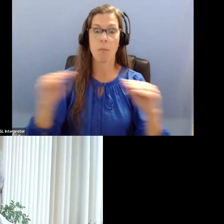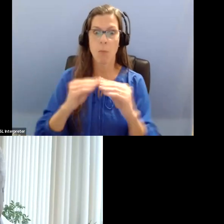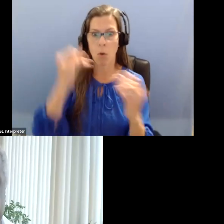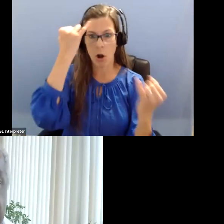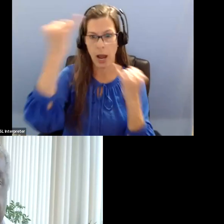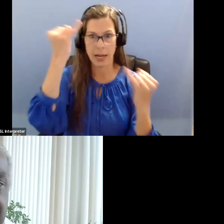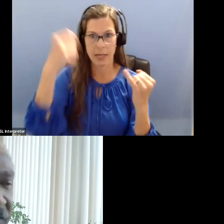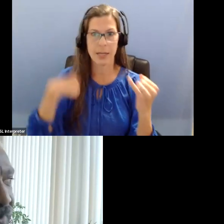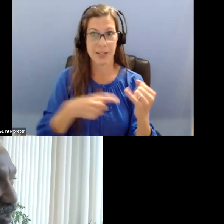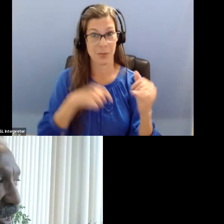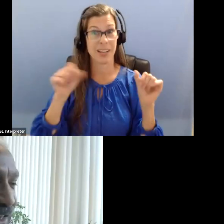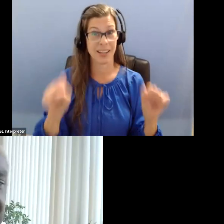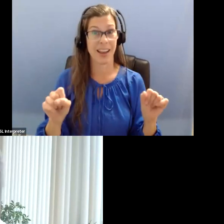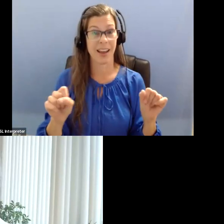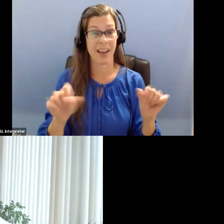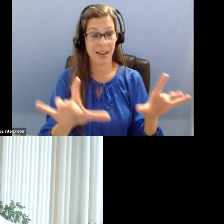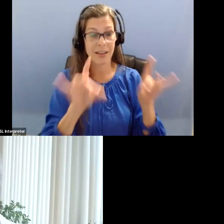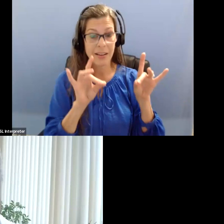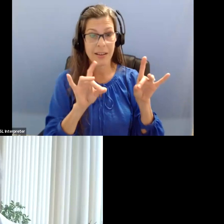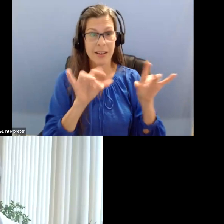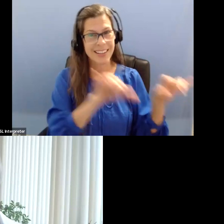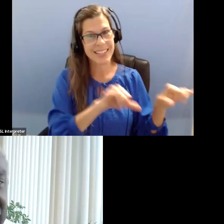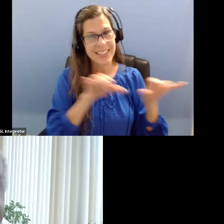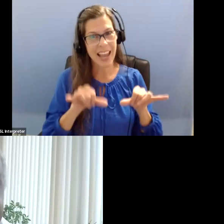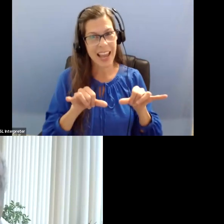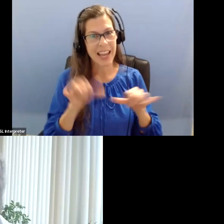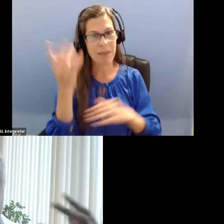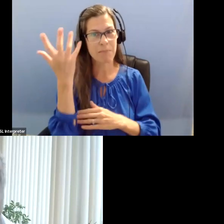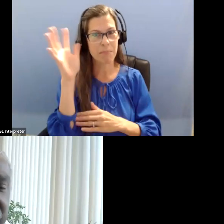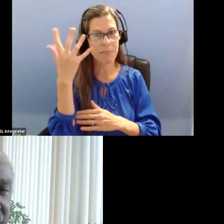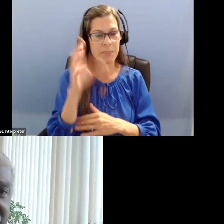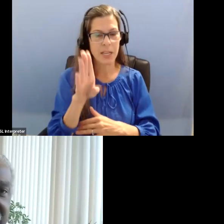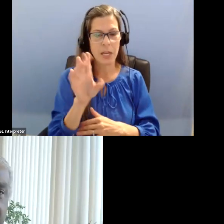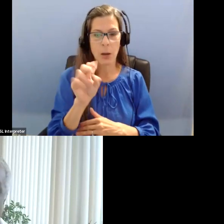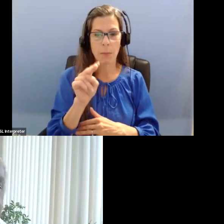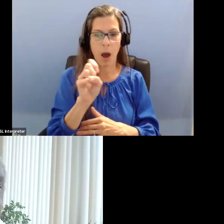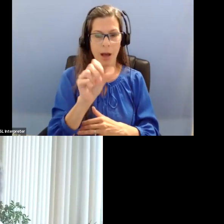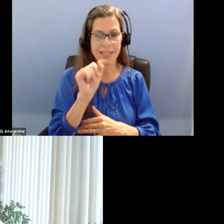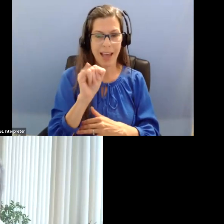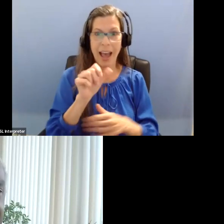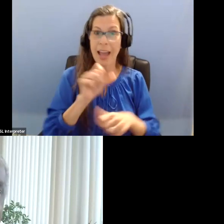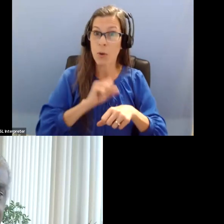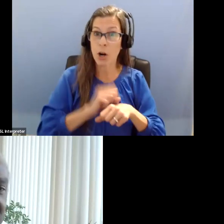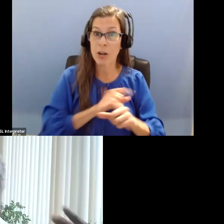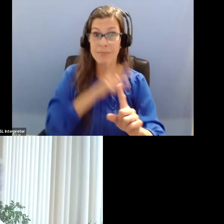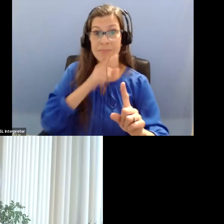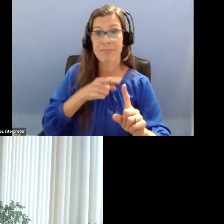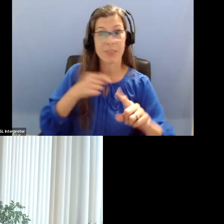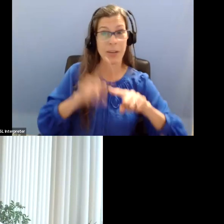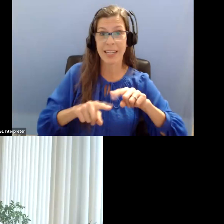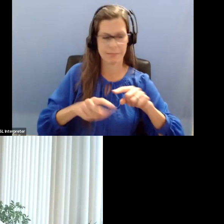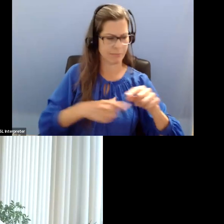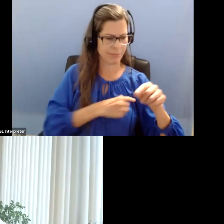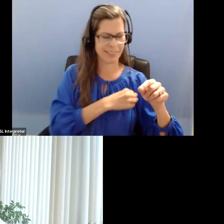choose from. Much like in bonsai work, at the end of the day, we won't be able to keep all the branches. Not every